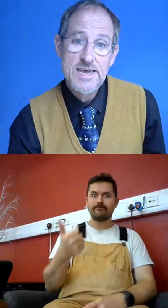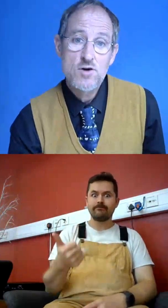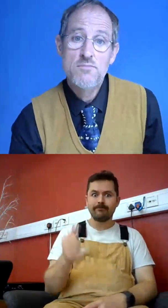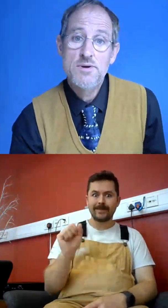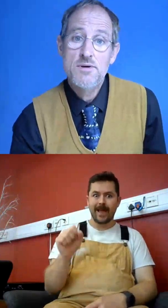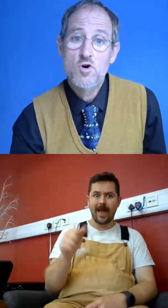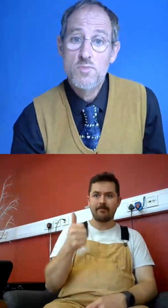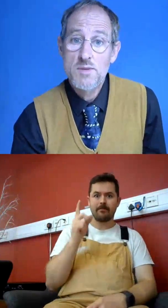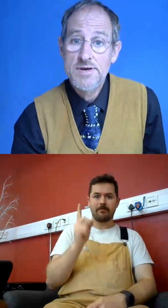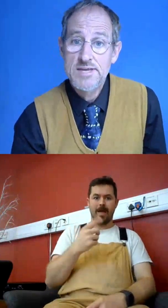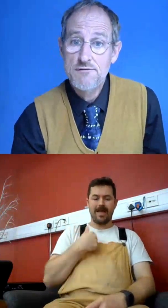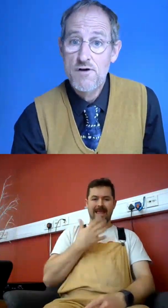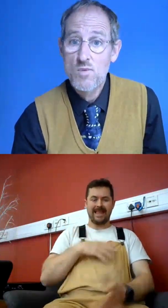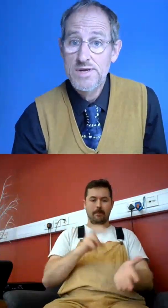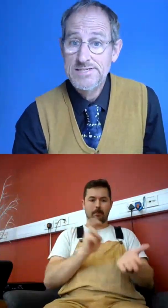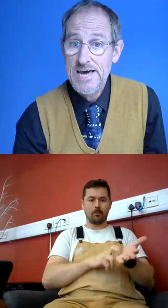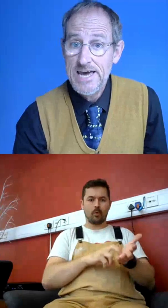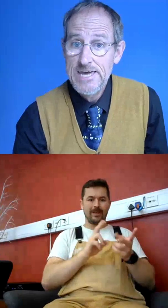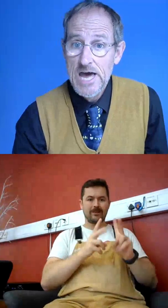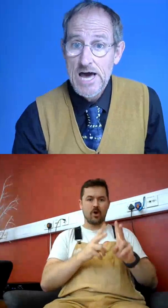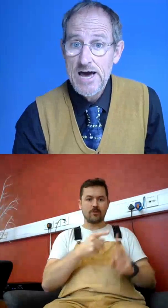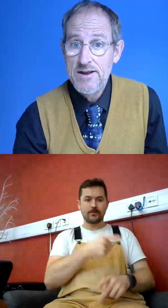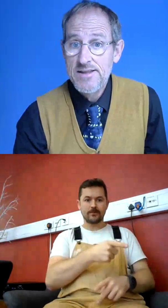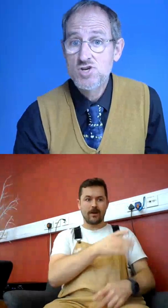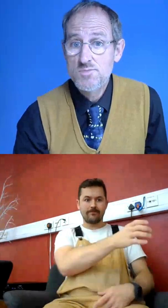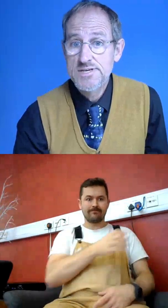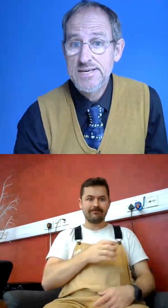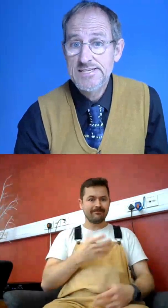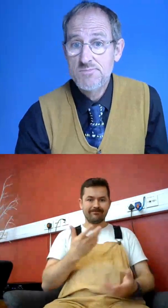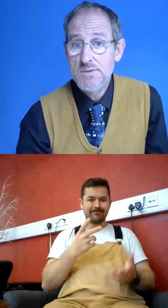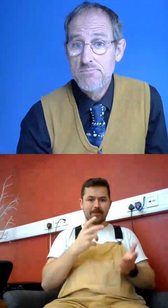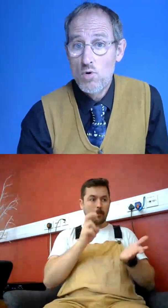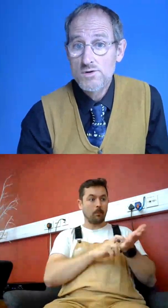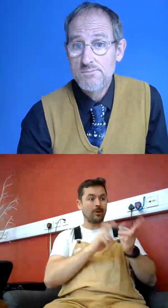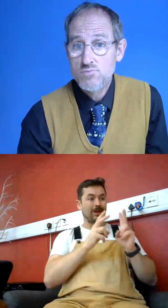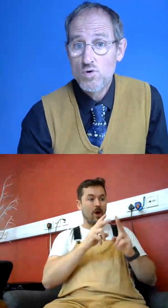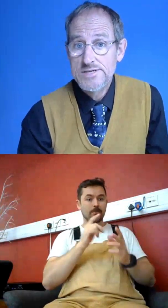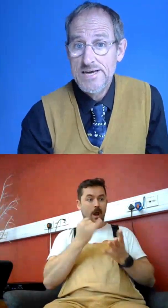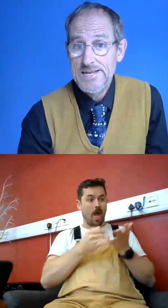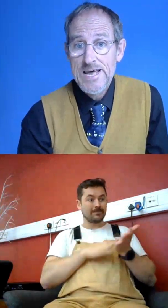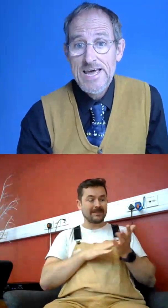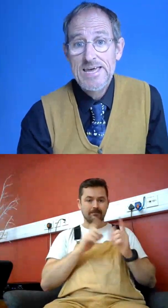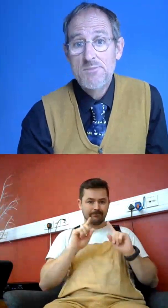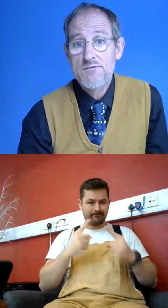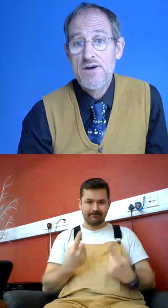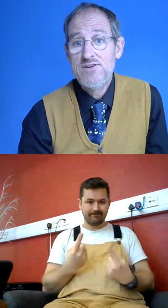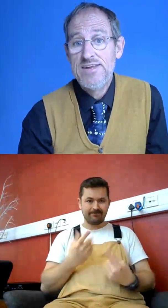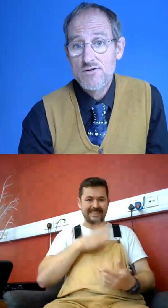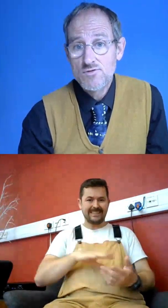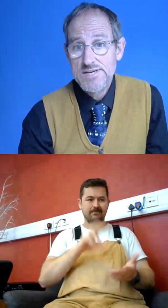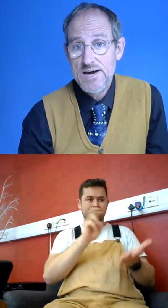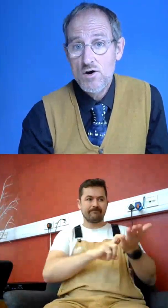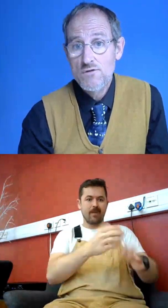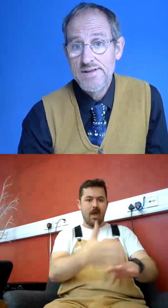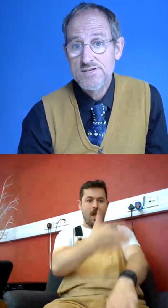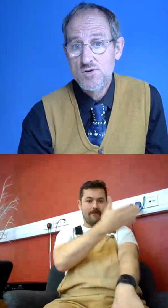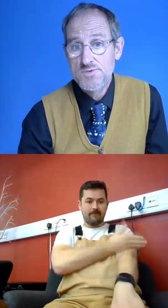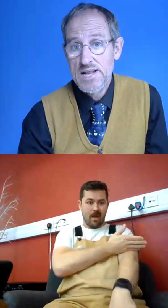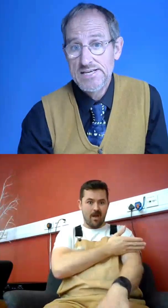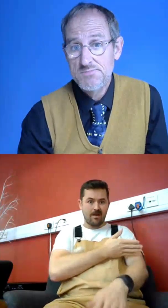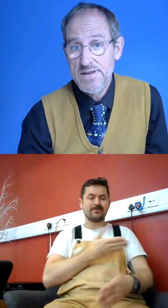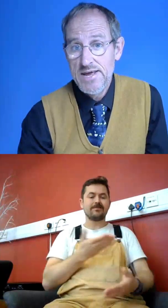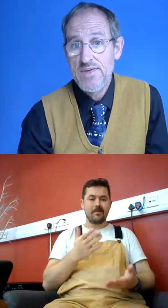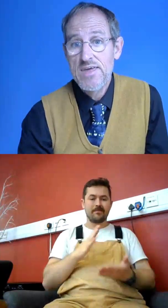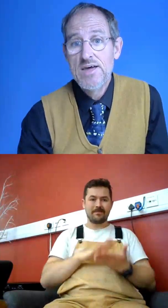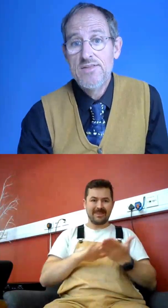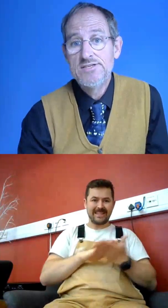a meeting, it could be a meeting the following day, and an interpreter needs to be booked and brought in. It can be very difficult to get hold of an